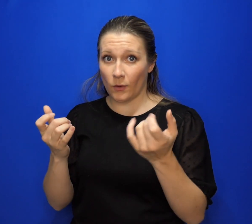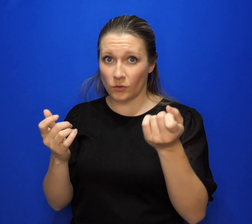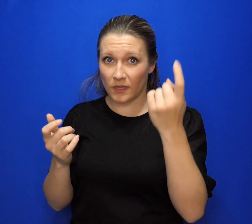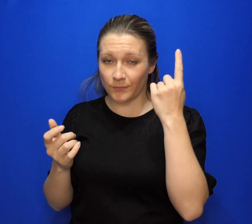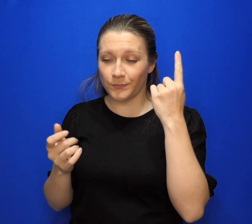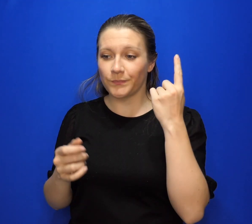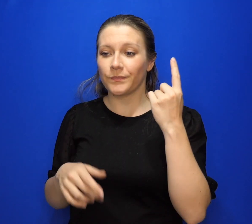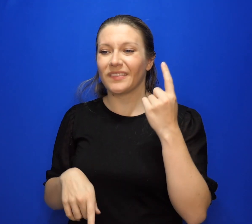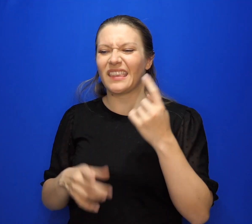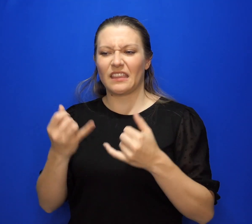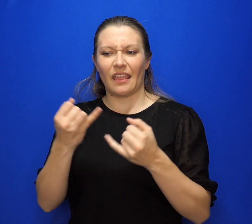about this.